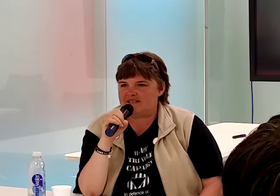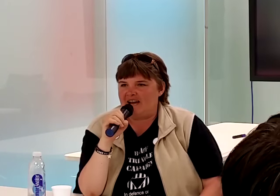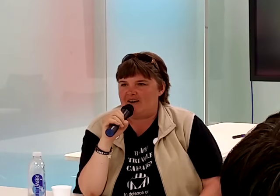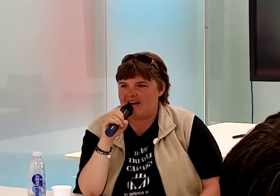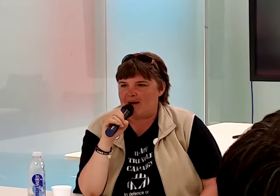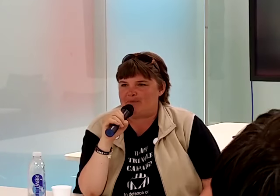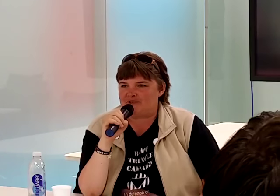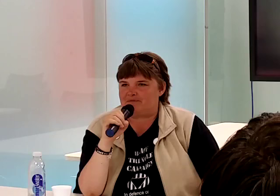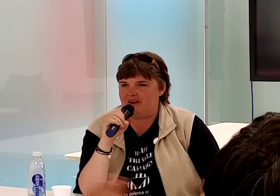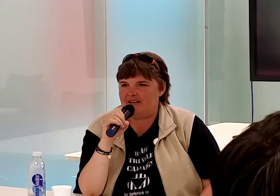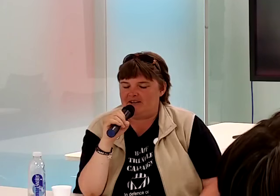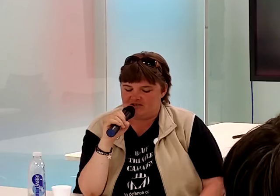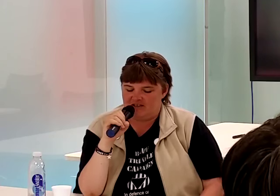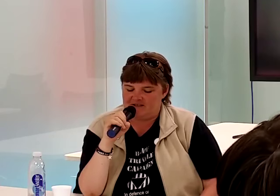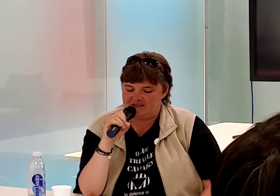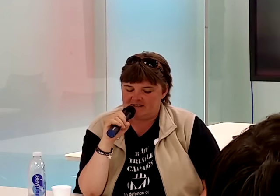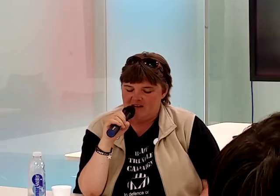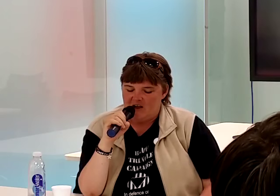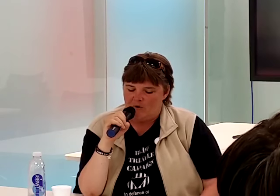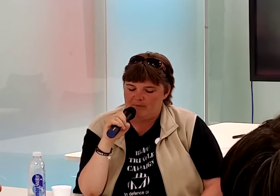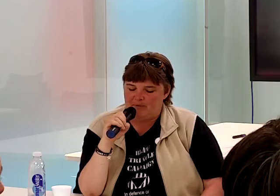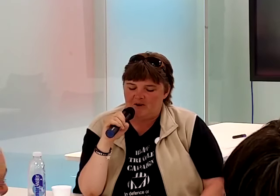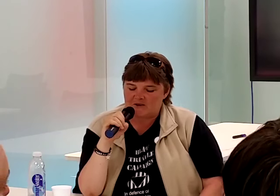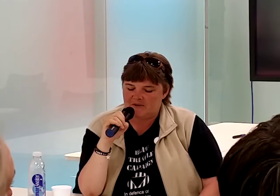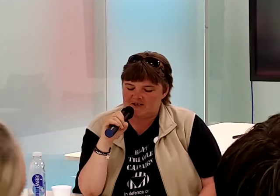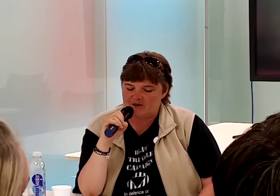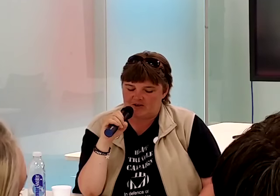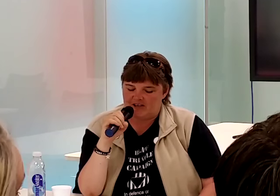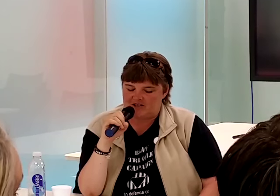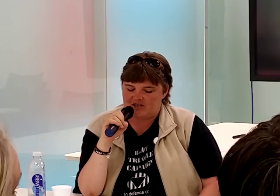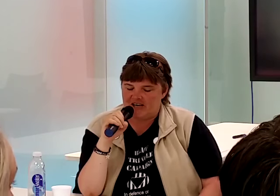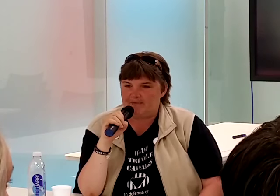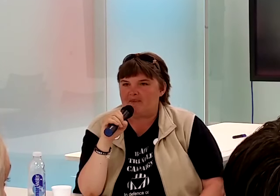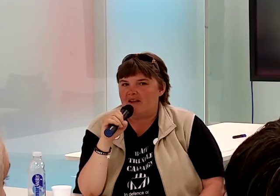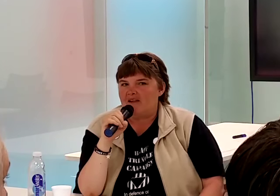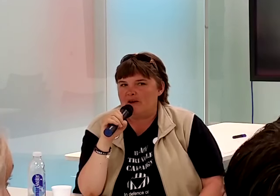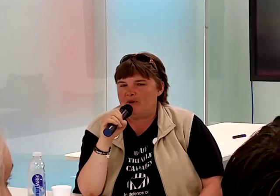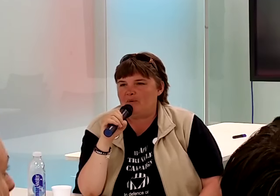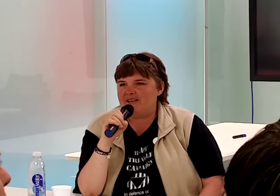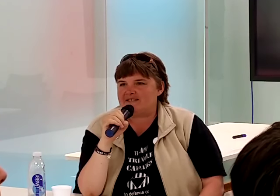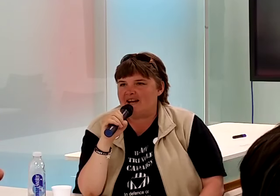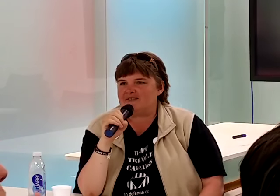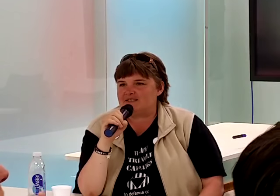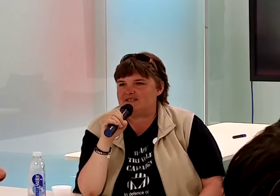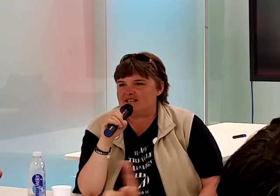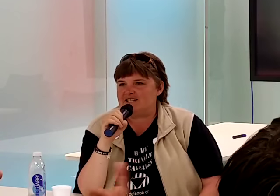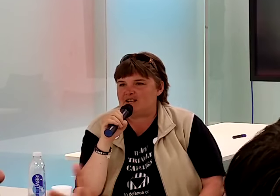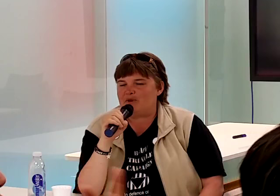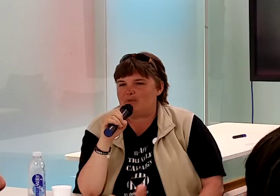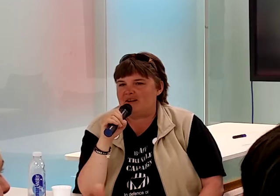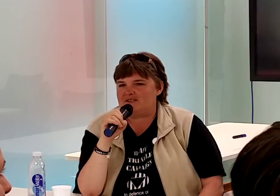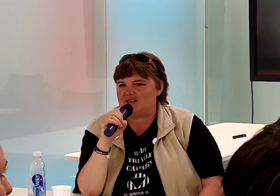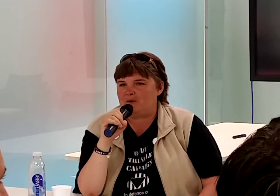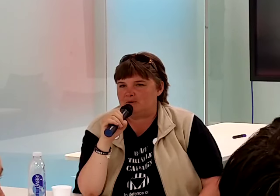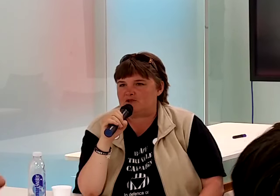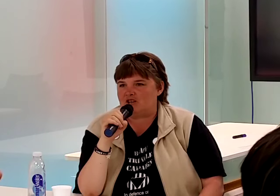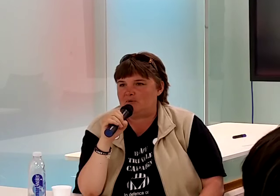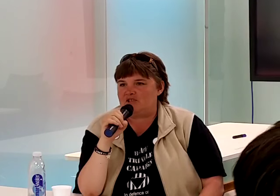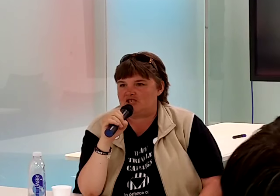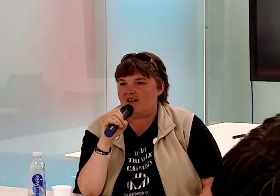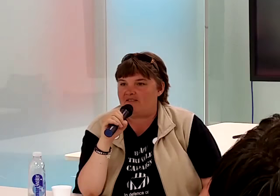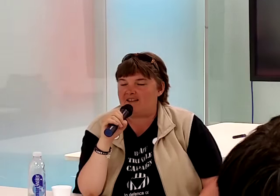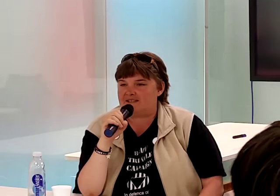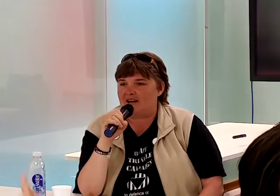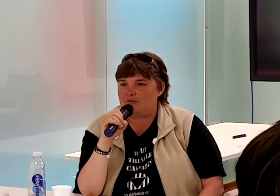We shut down Capita front entrance. We blocked Victoria Street. Then we went down to the DWP at